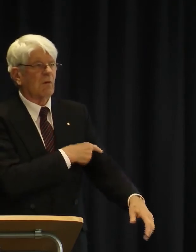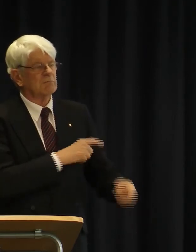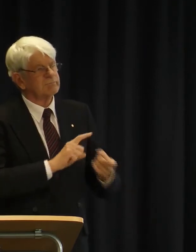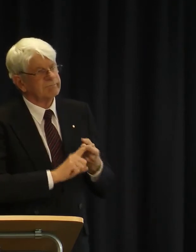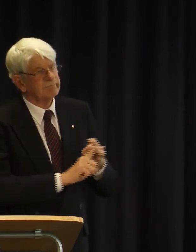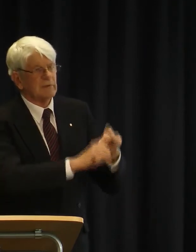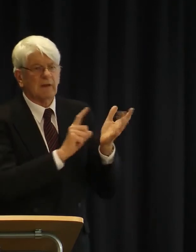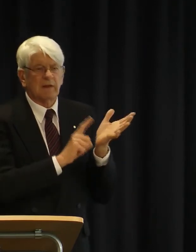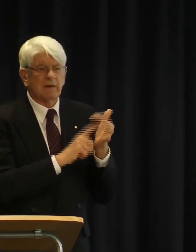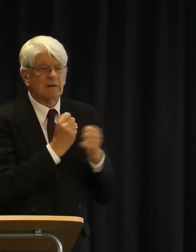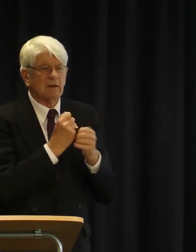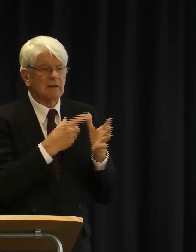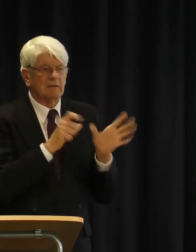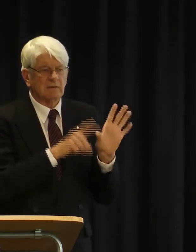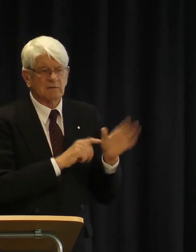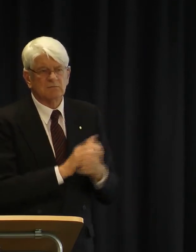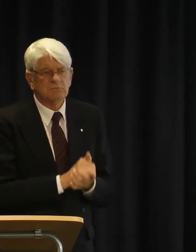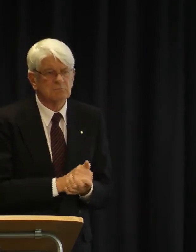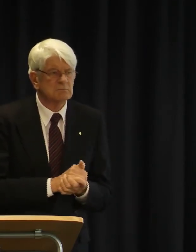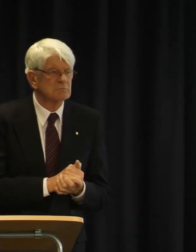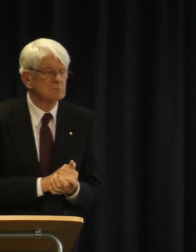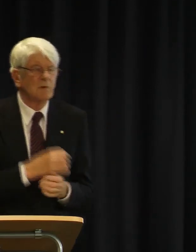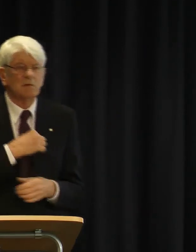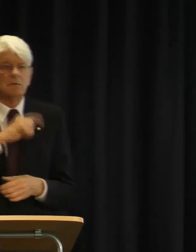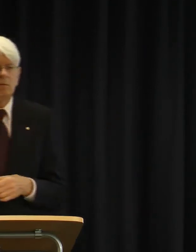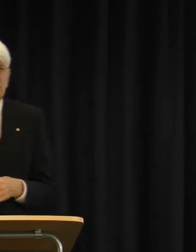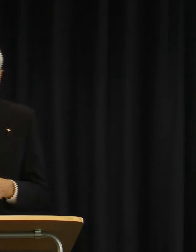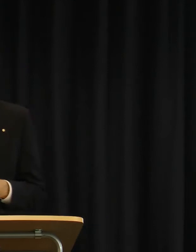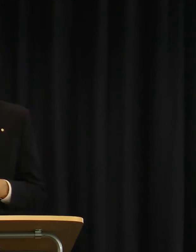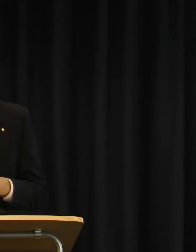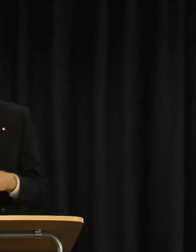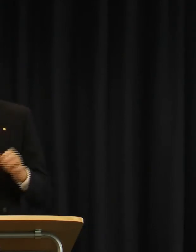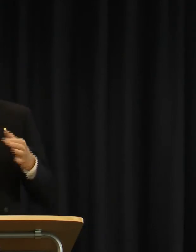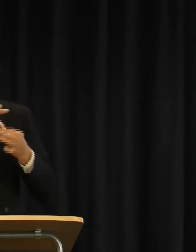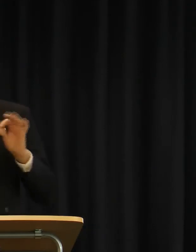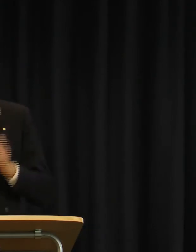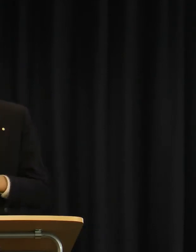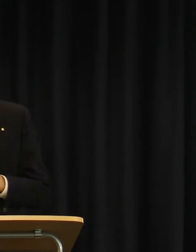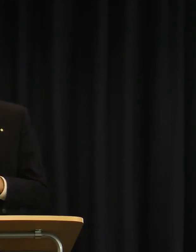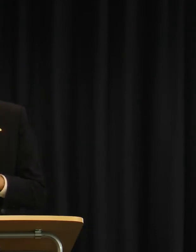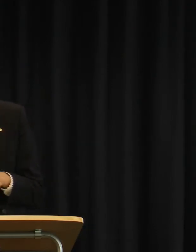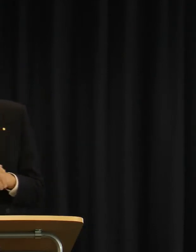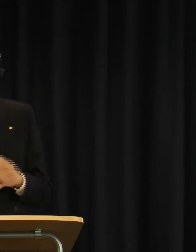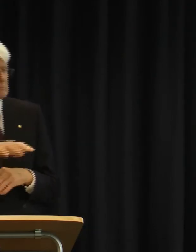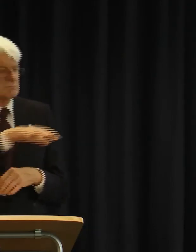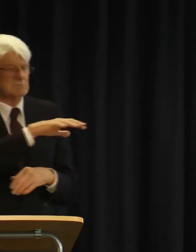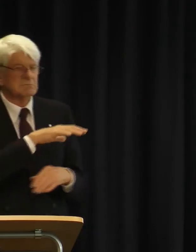in that John has a long-lasting legacy. I recently was at the Deaf